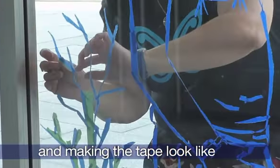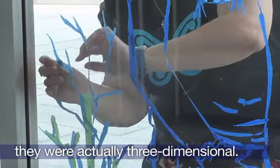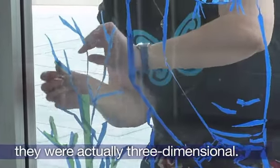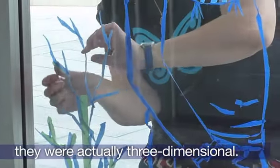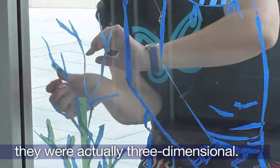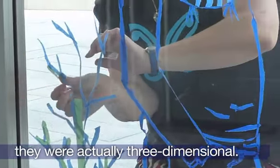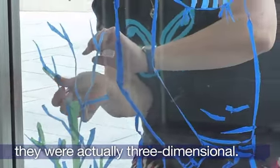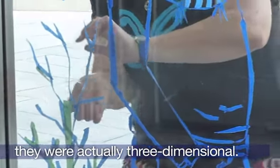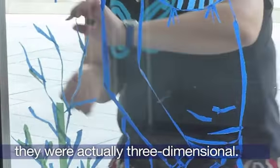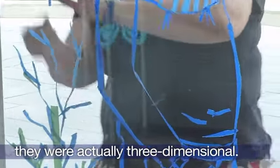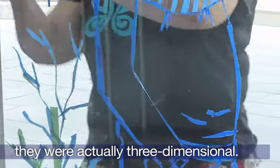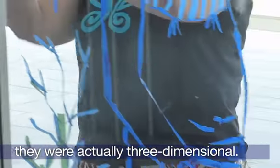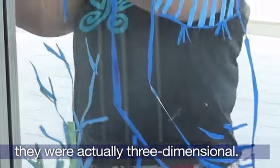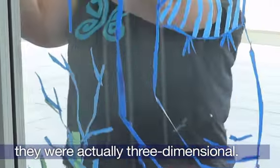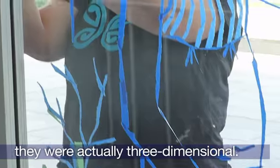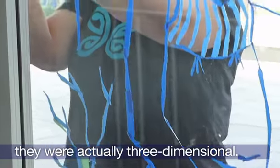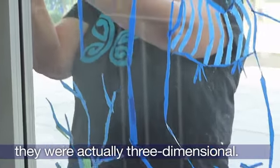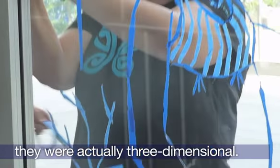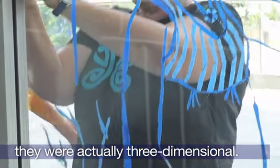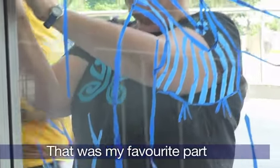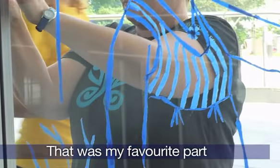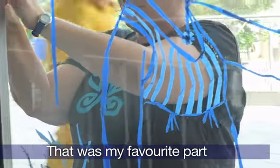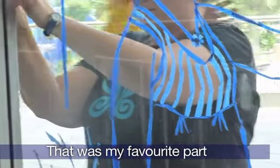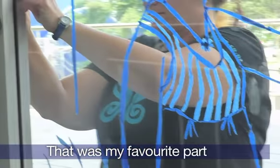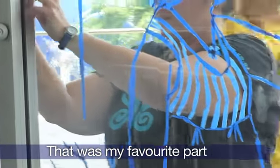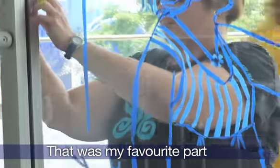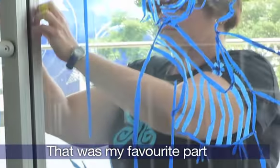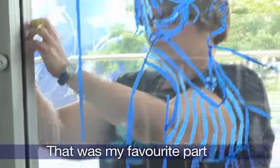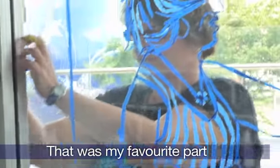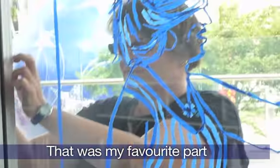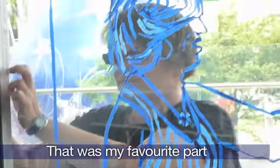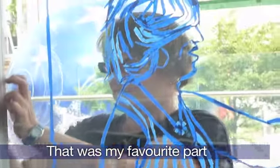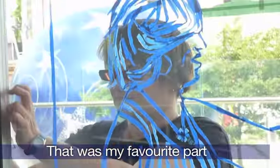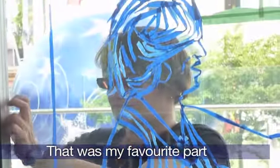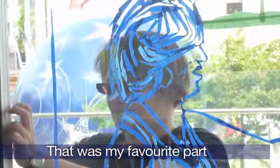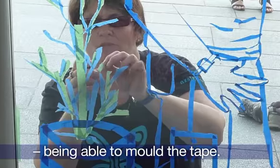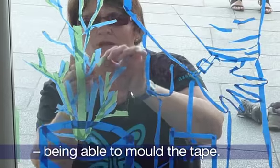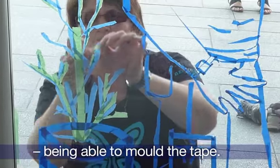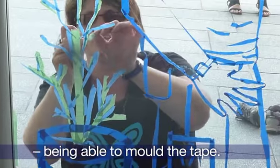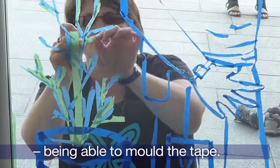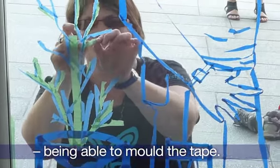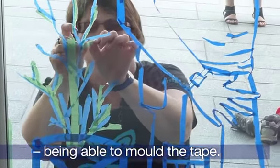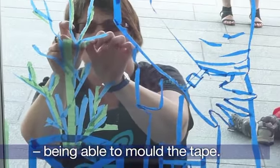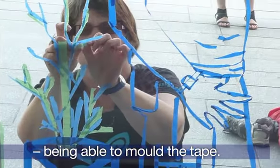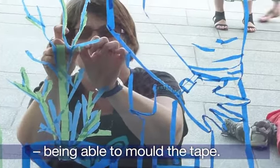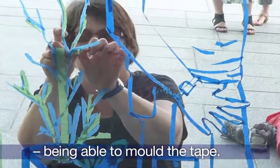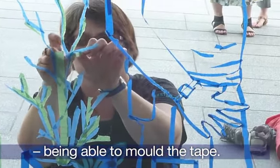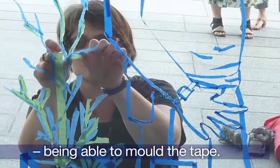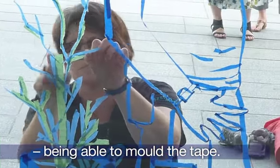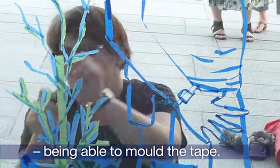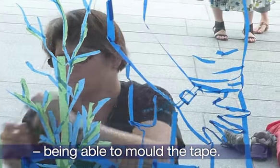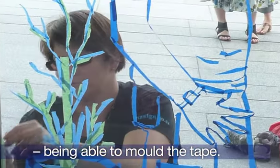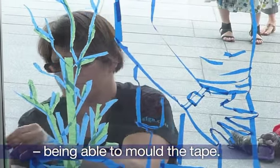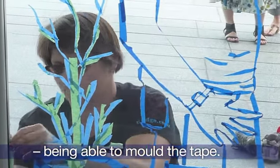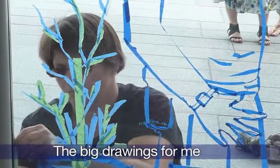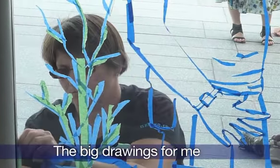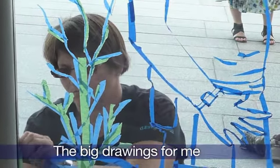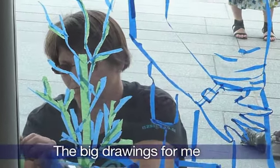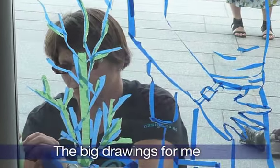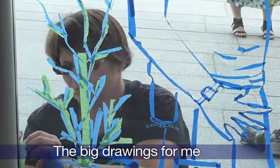actually three-dimensional. Yeah, that was my favourite part, being able to mould the tape. And the